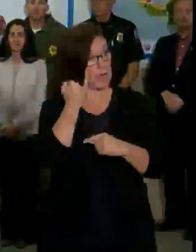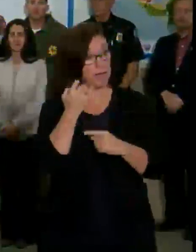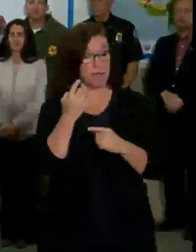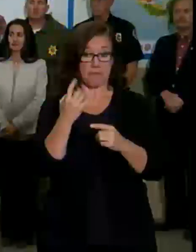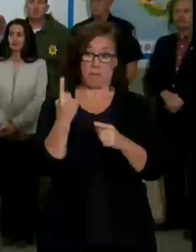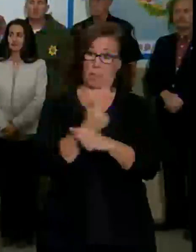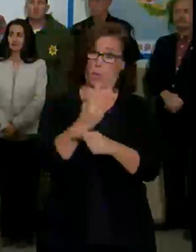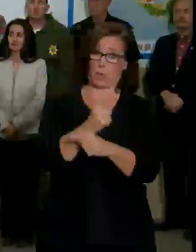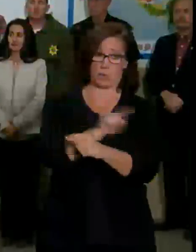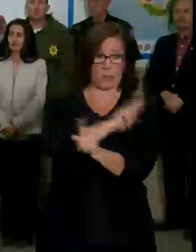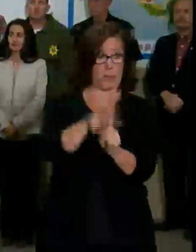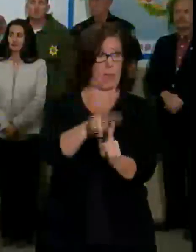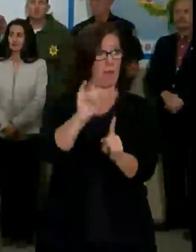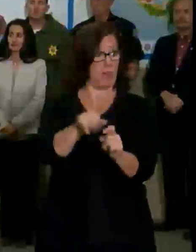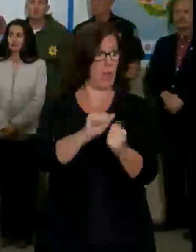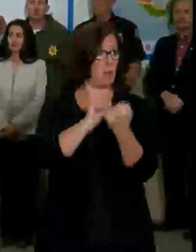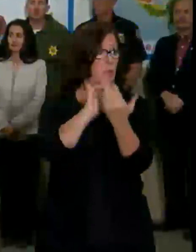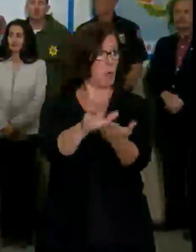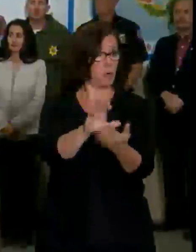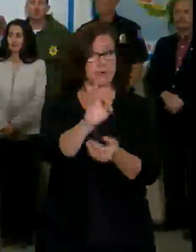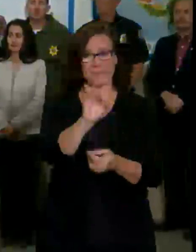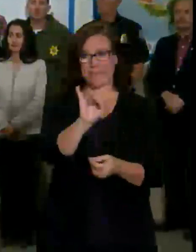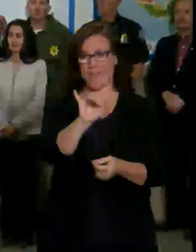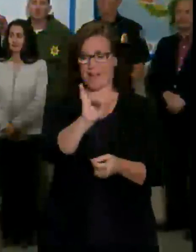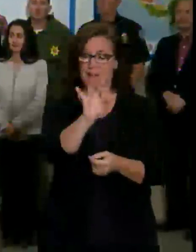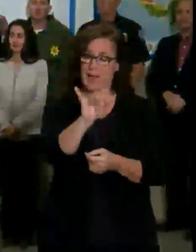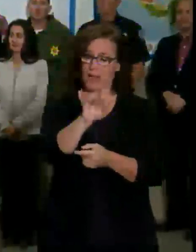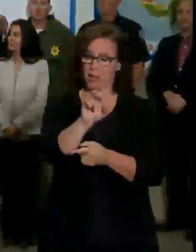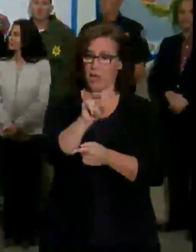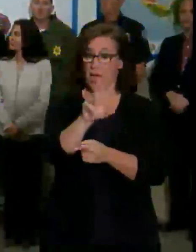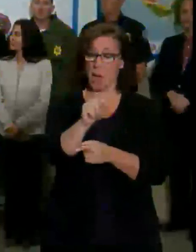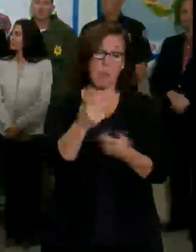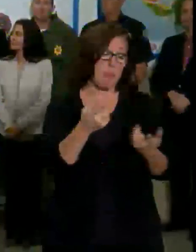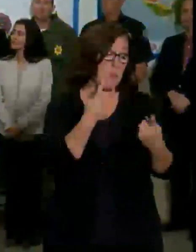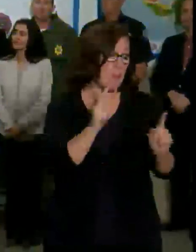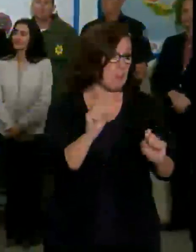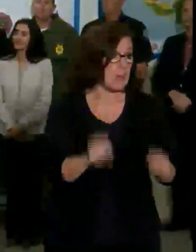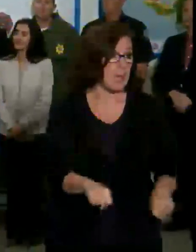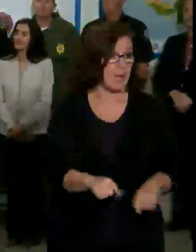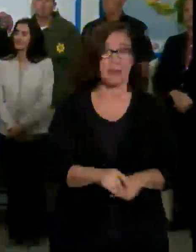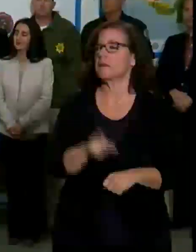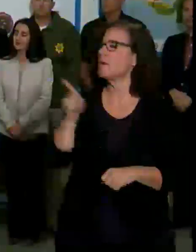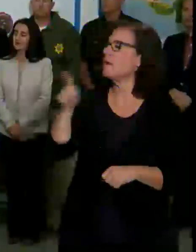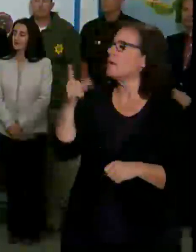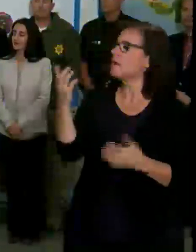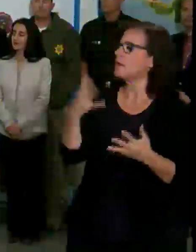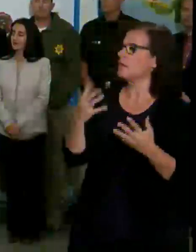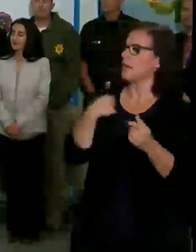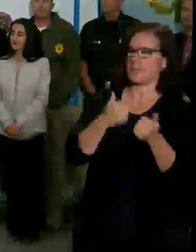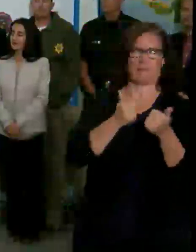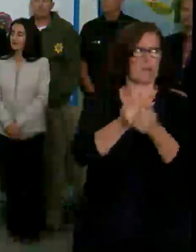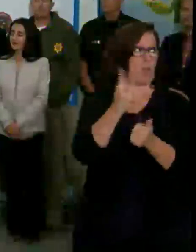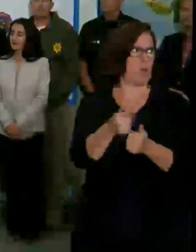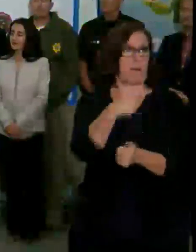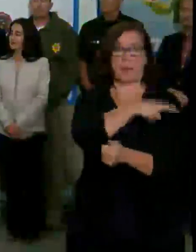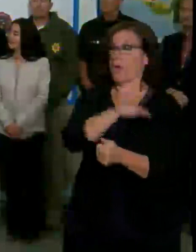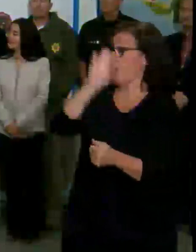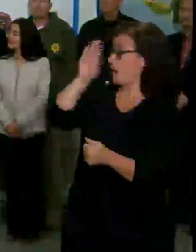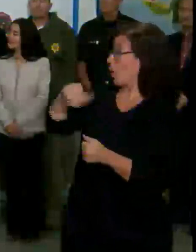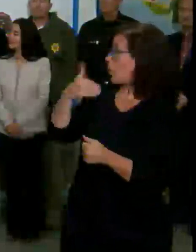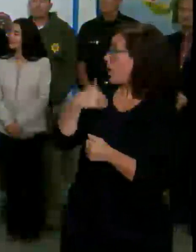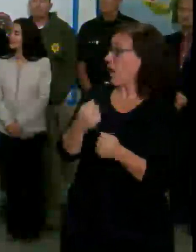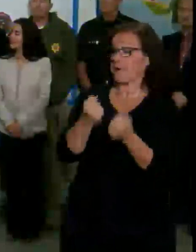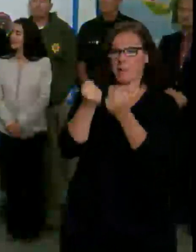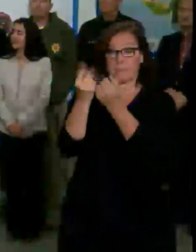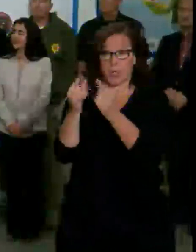Just to kind of follow up on where Pete was going, we're looking at the control objectives here, and I know that we've got a lot of burn scars all the way around.